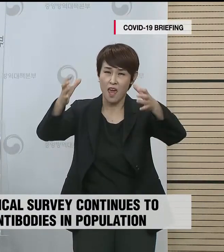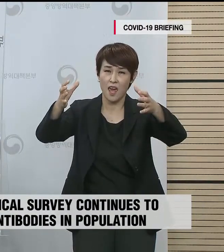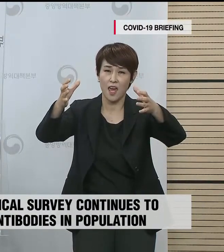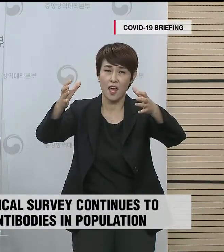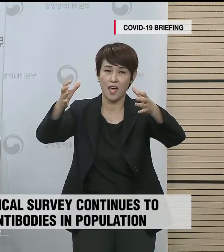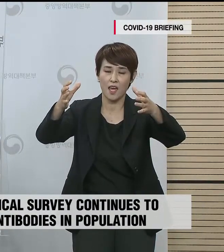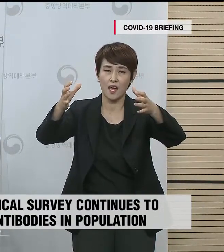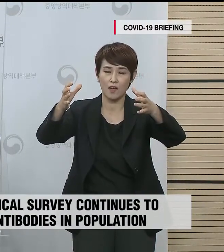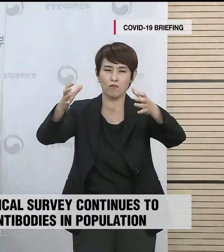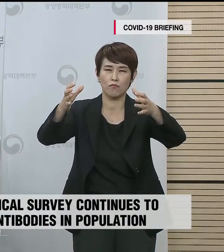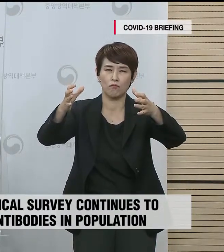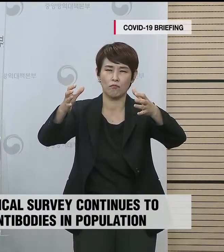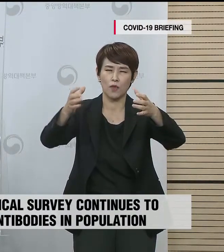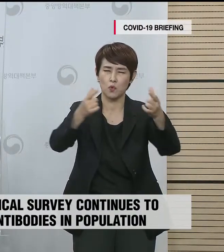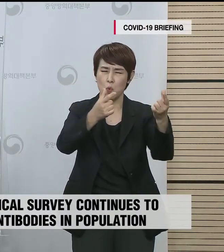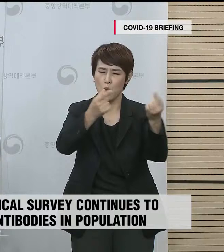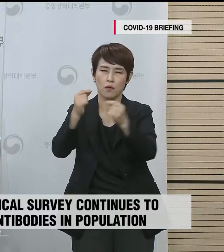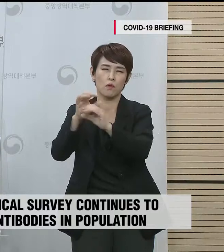the following here.